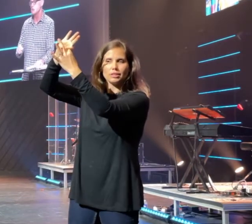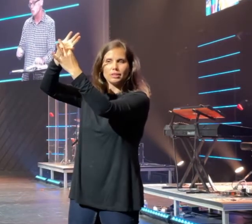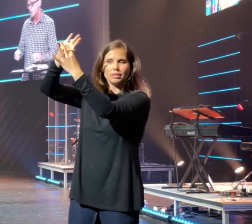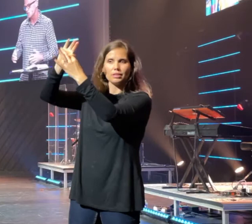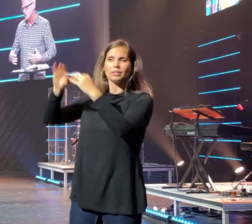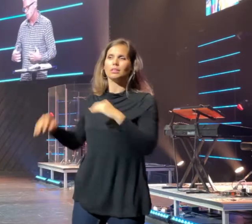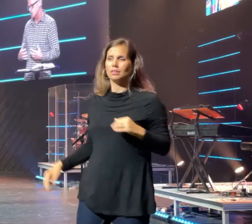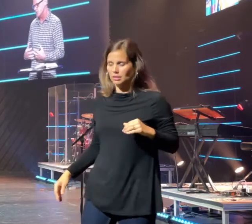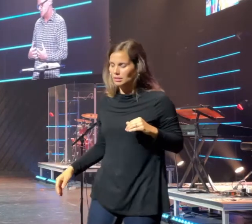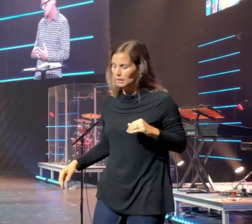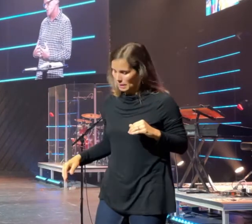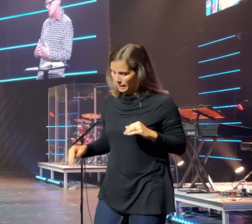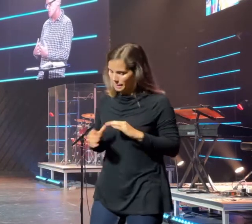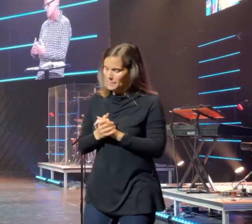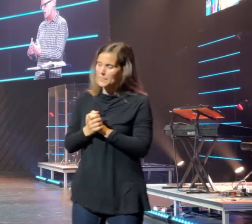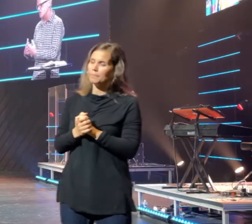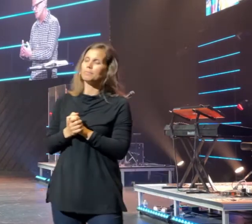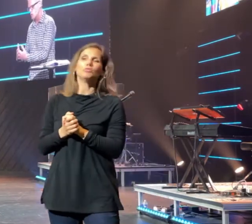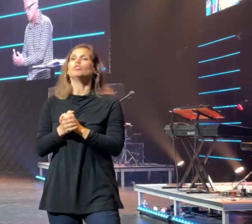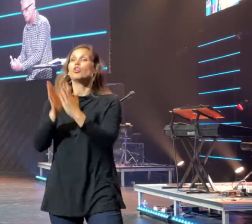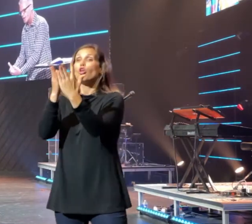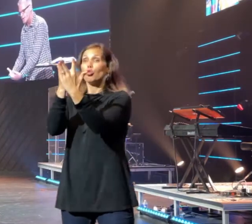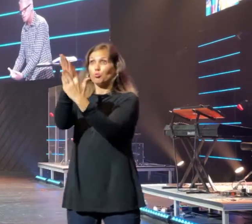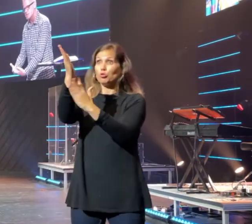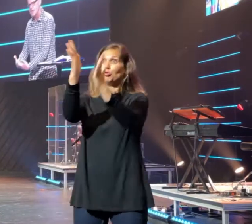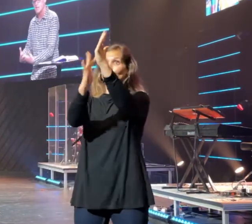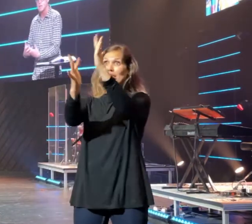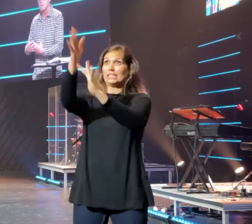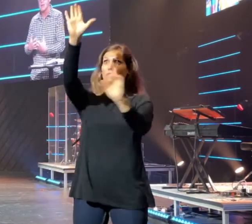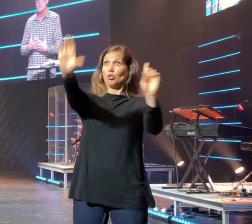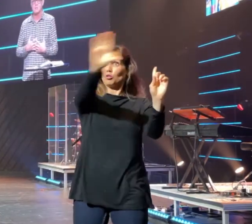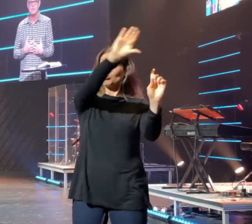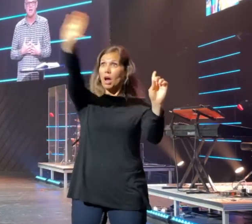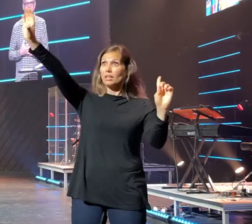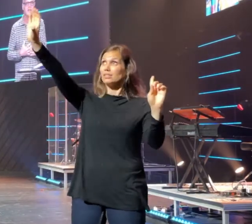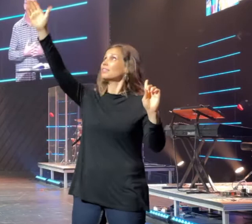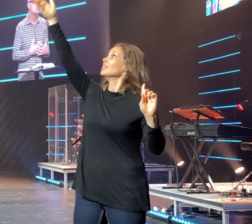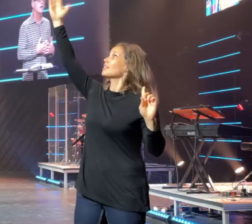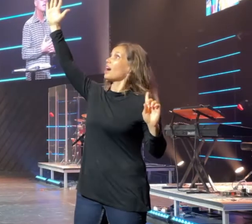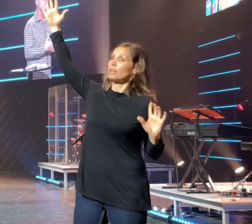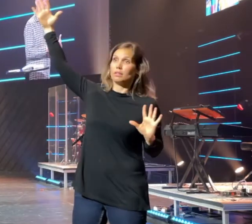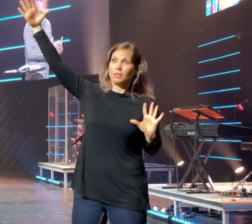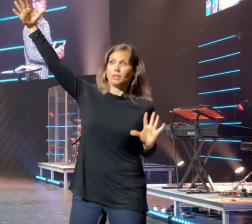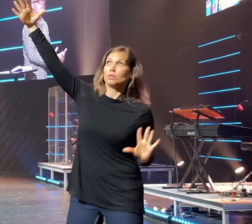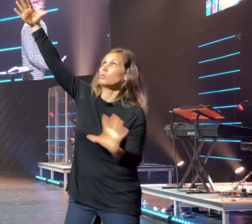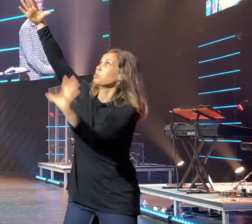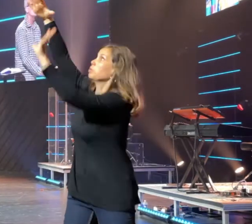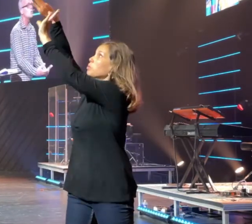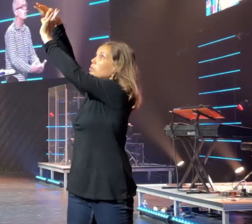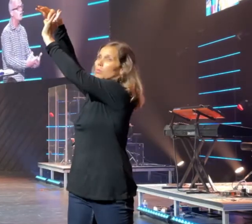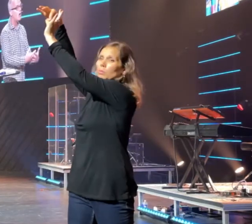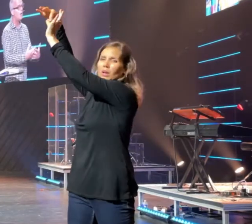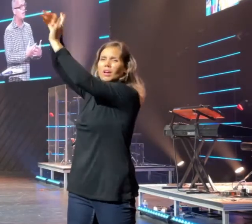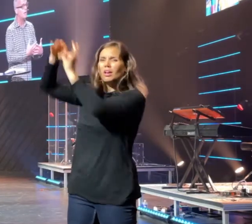Jesus Christ, we'll see this in a sec, God is not only reconciling us back to himself, he's reconciling us back to